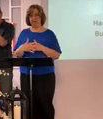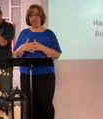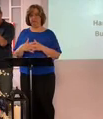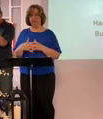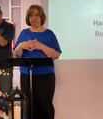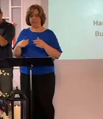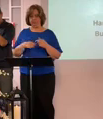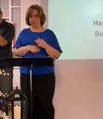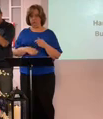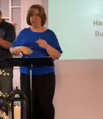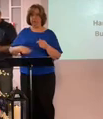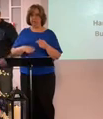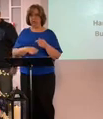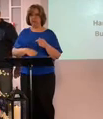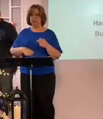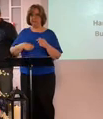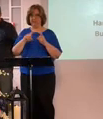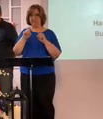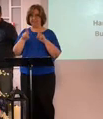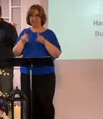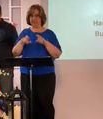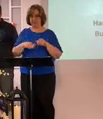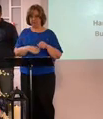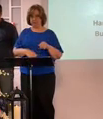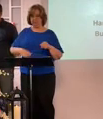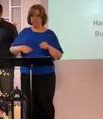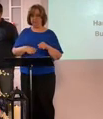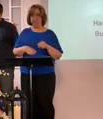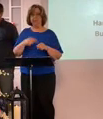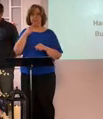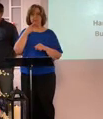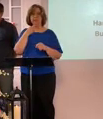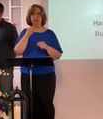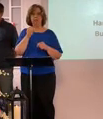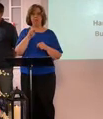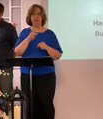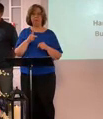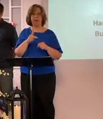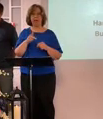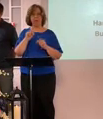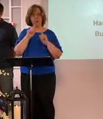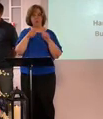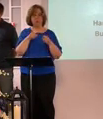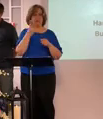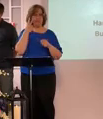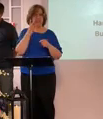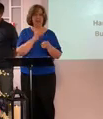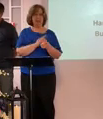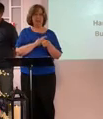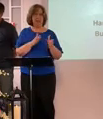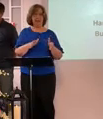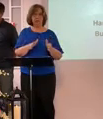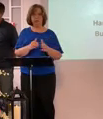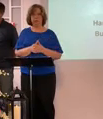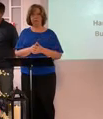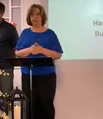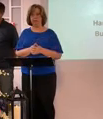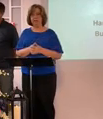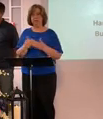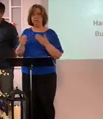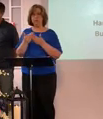The lady's doing the thing. She goes, I'll be right back. I have to get the doctor. She doesn't know our